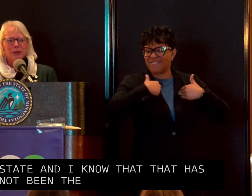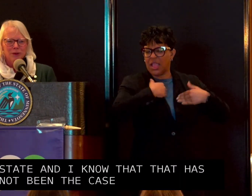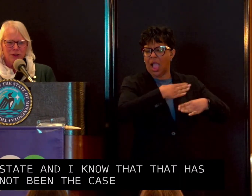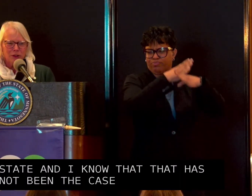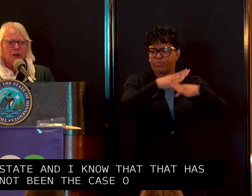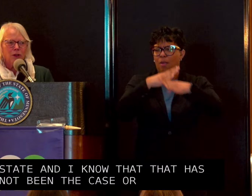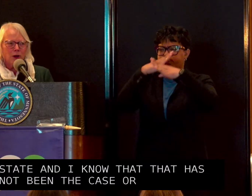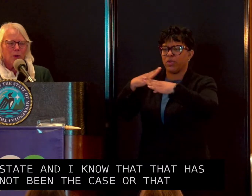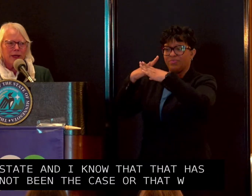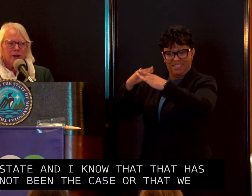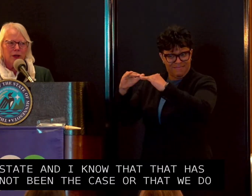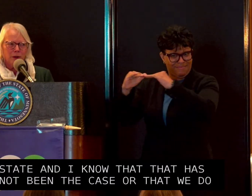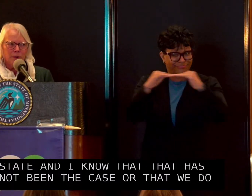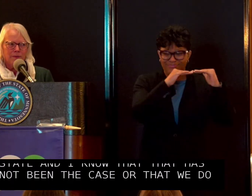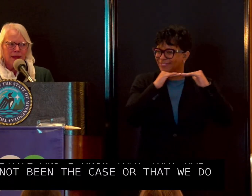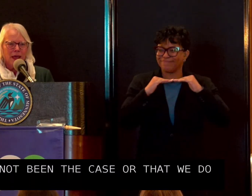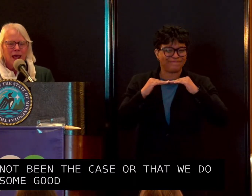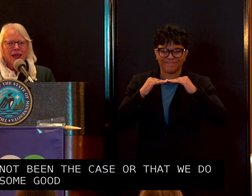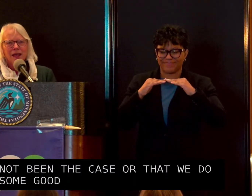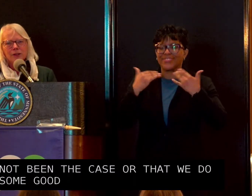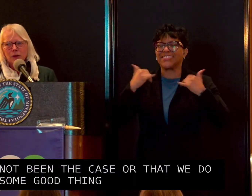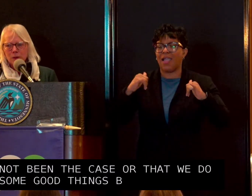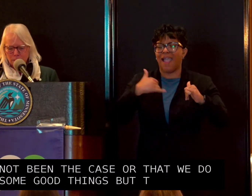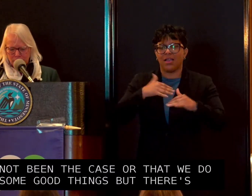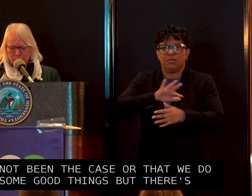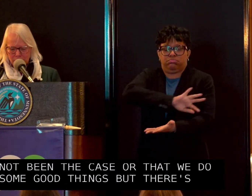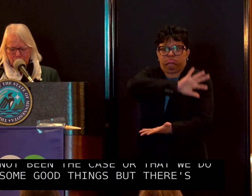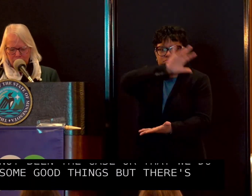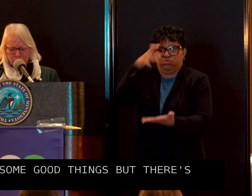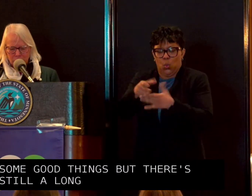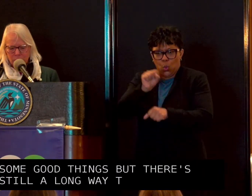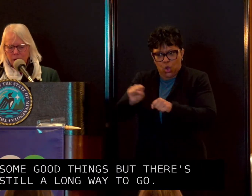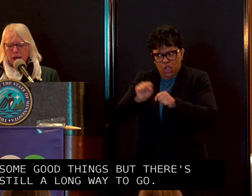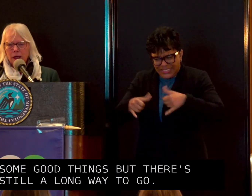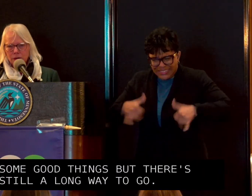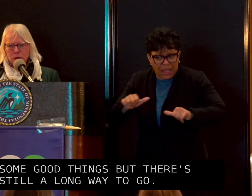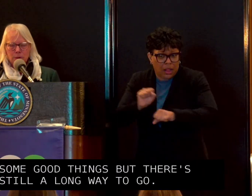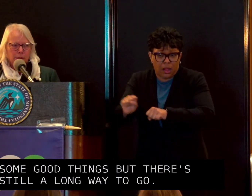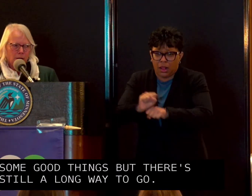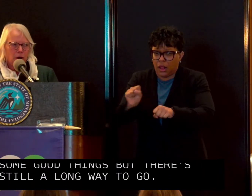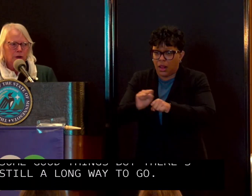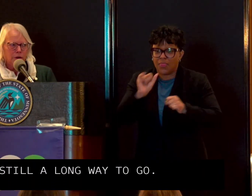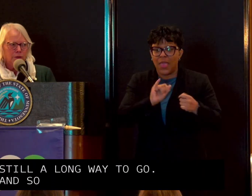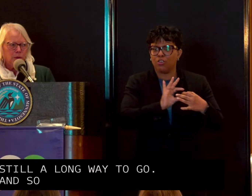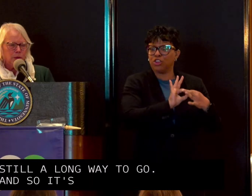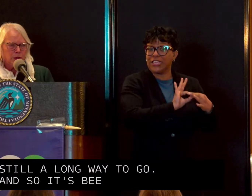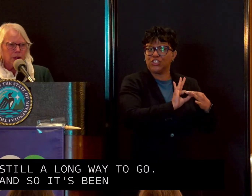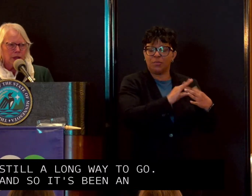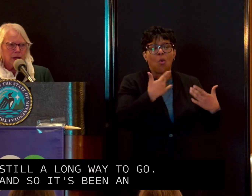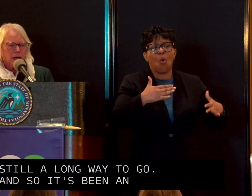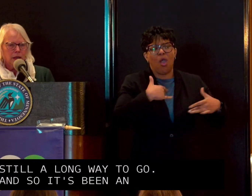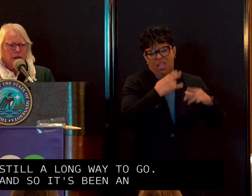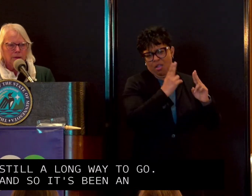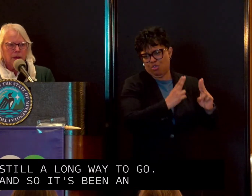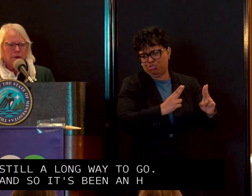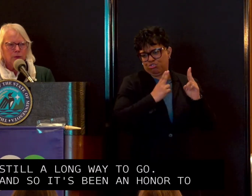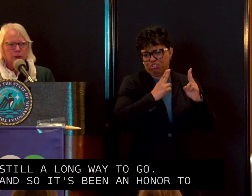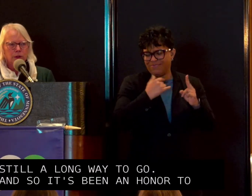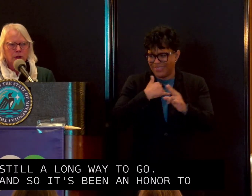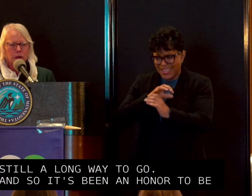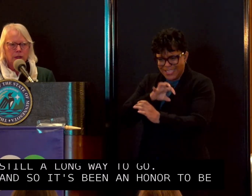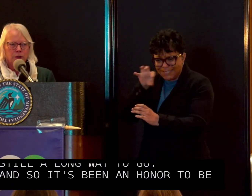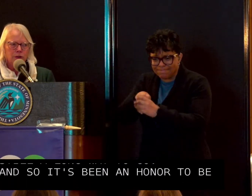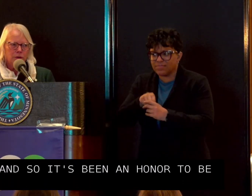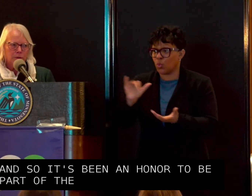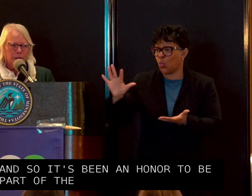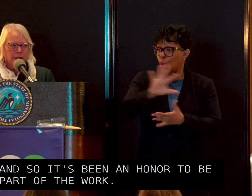good things, but there's still a long way to go. And so it's been an honor to be part of the work. I've